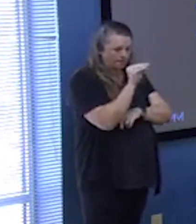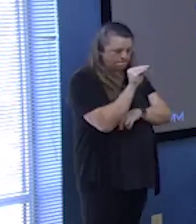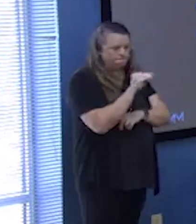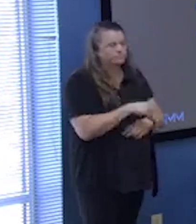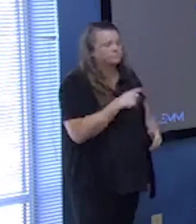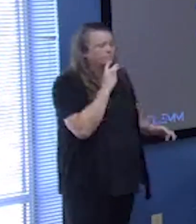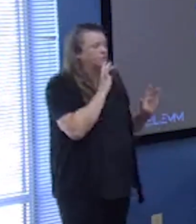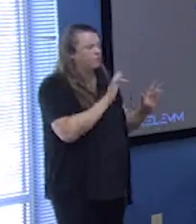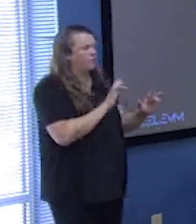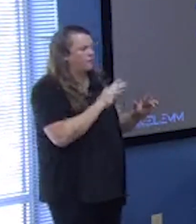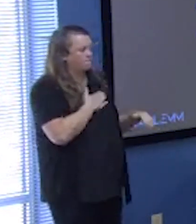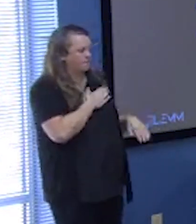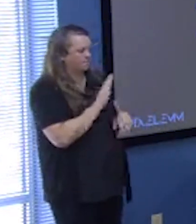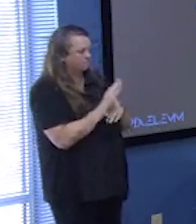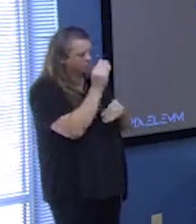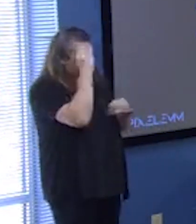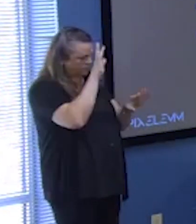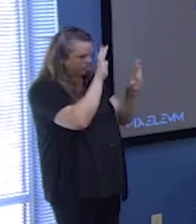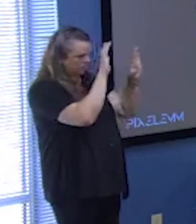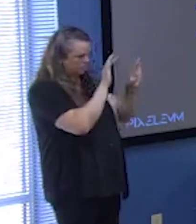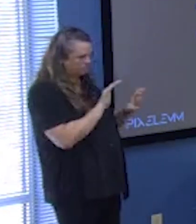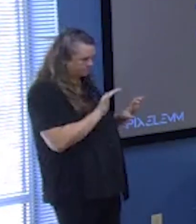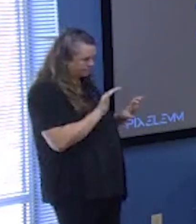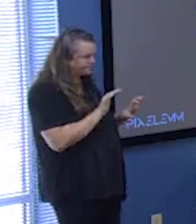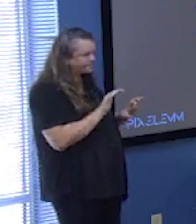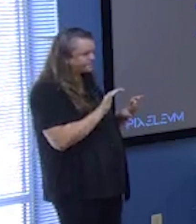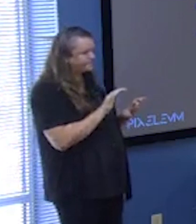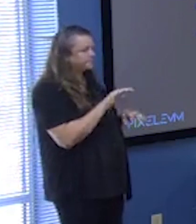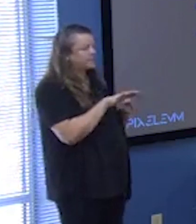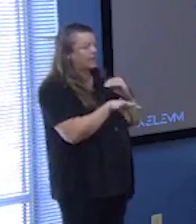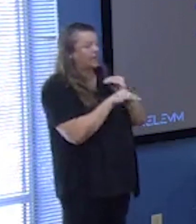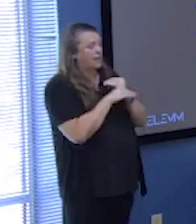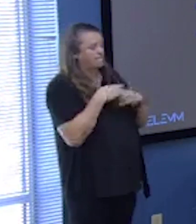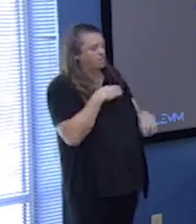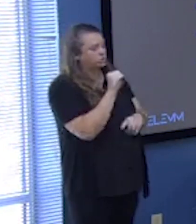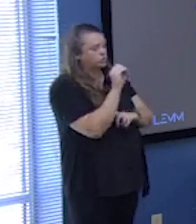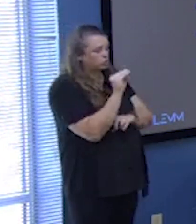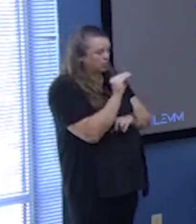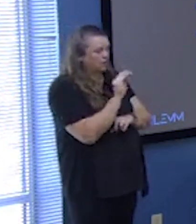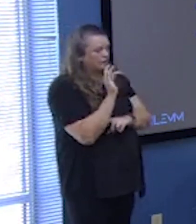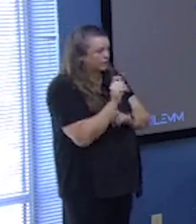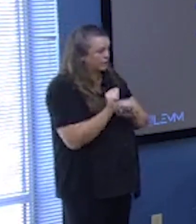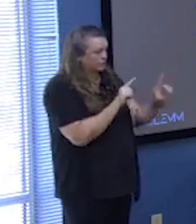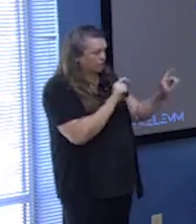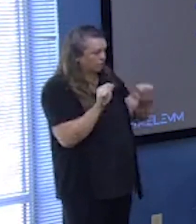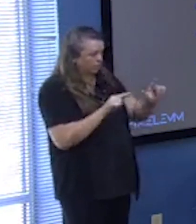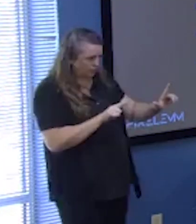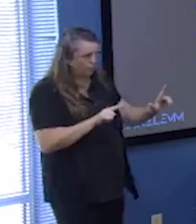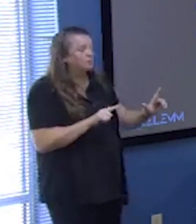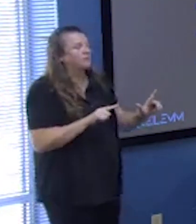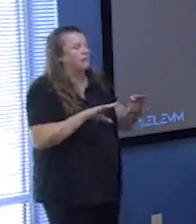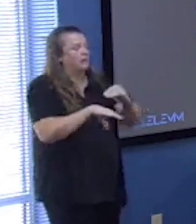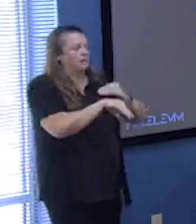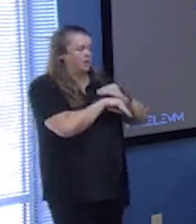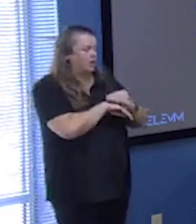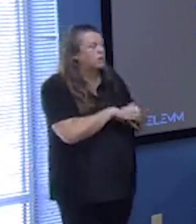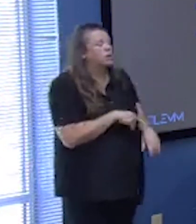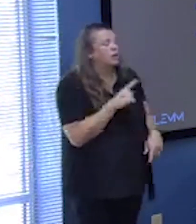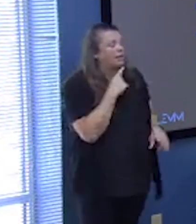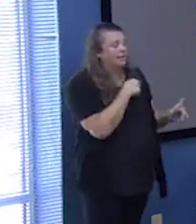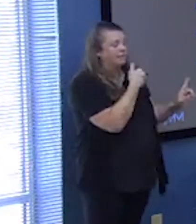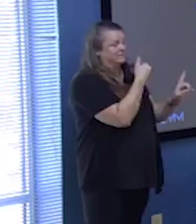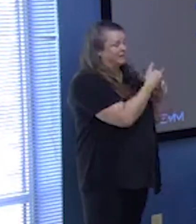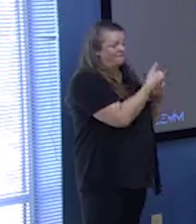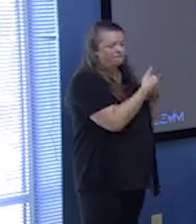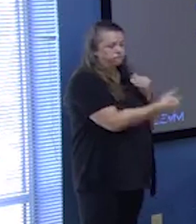by entering their business information, add the hyperlinks for their social media, and let the server do the rest. It automatically creates the rest